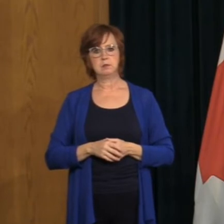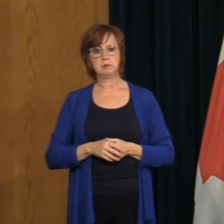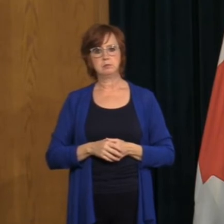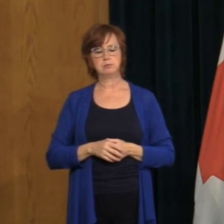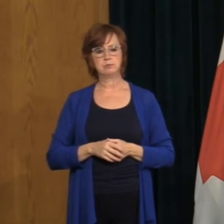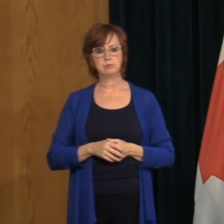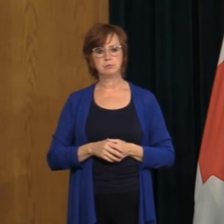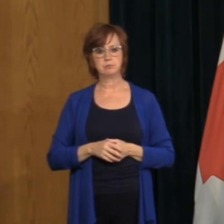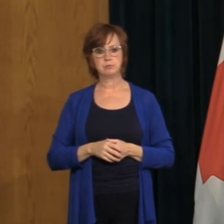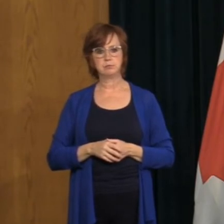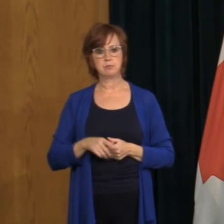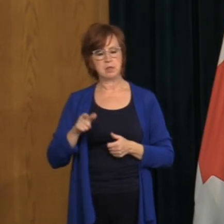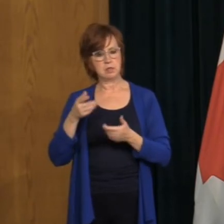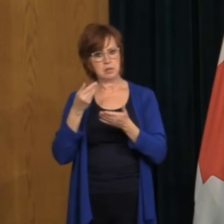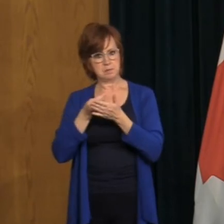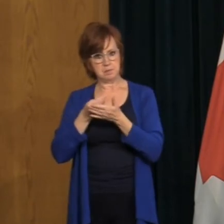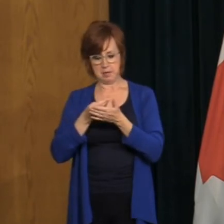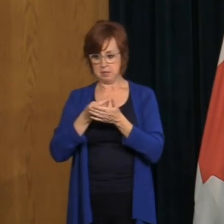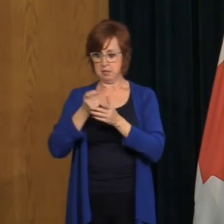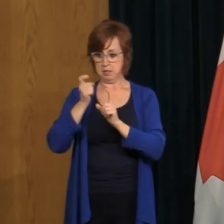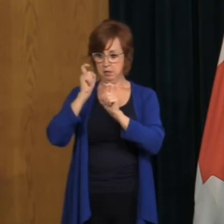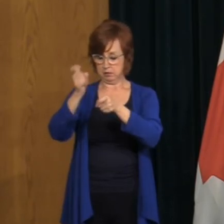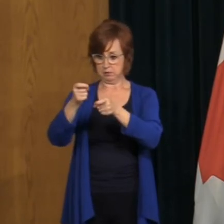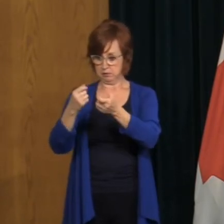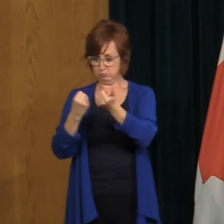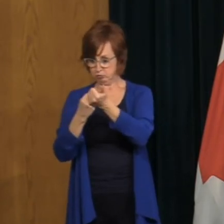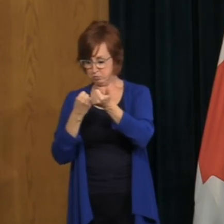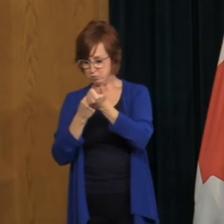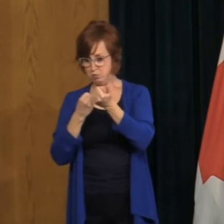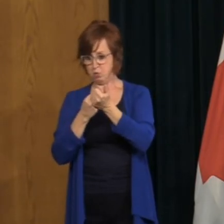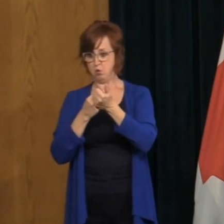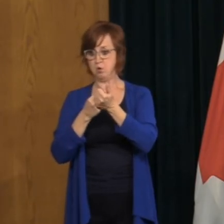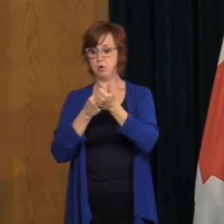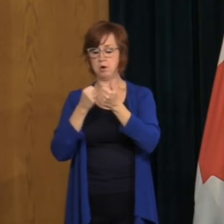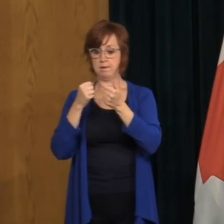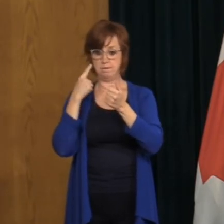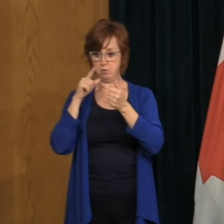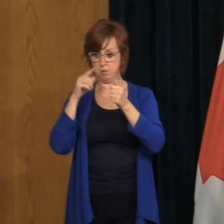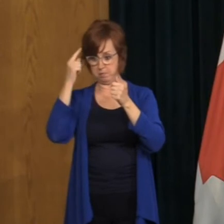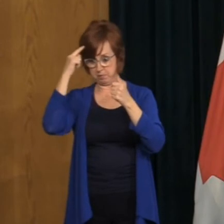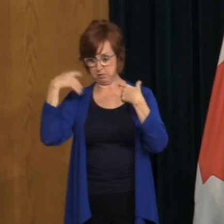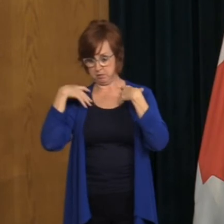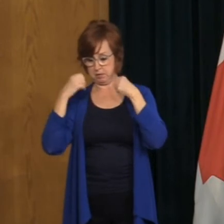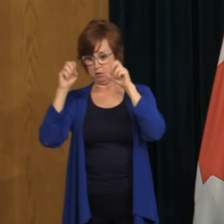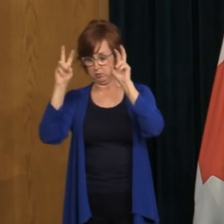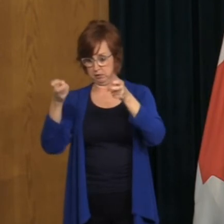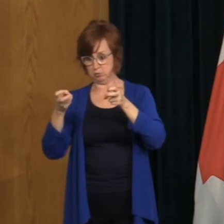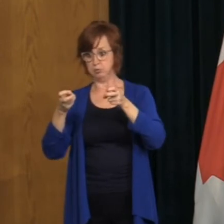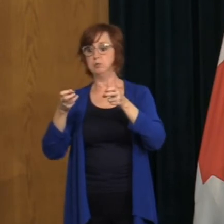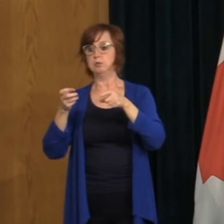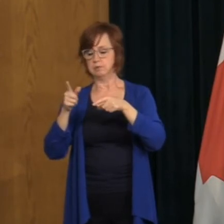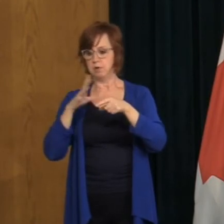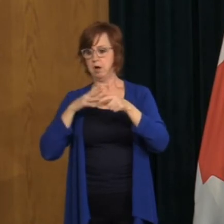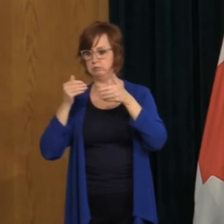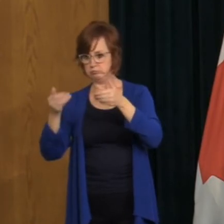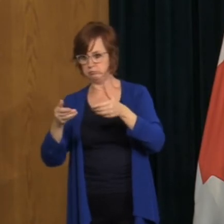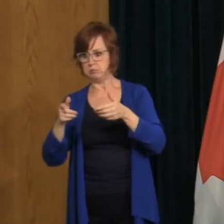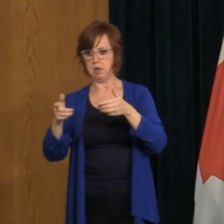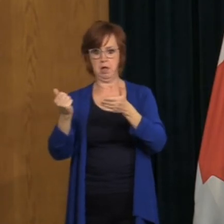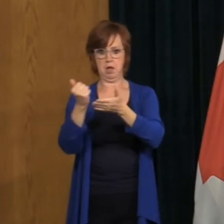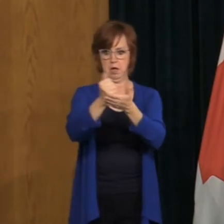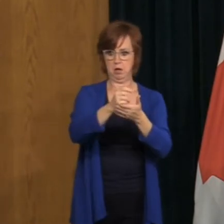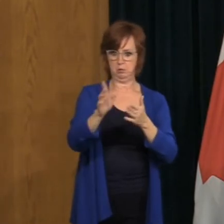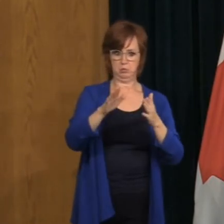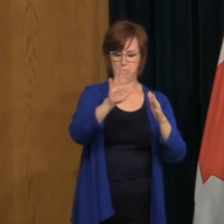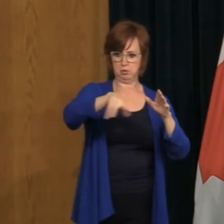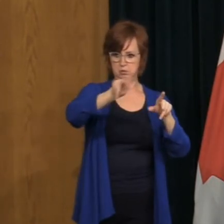turn giving us outcomes in our communities. And unfortunately, all too often, the outcome